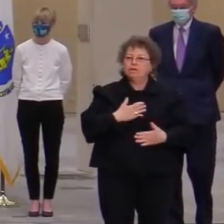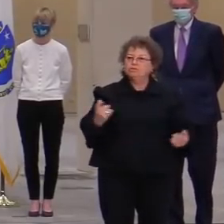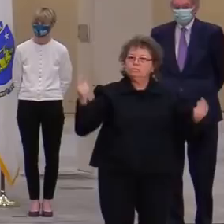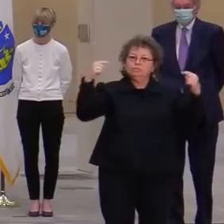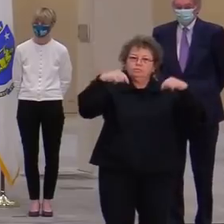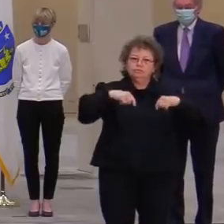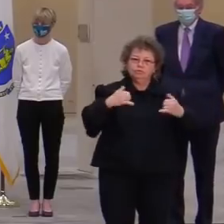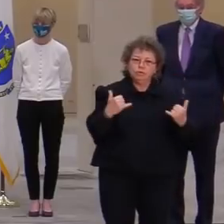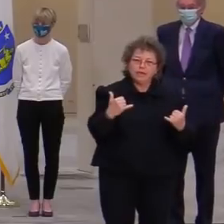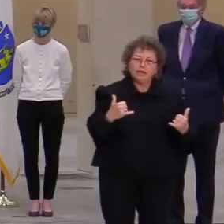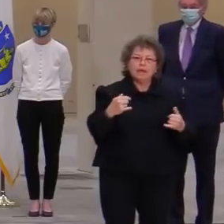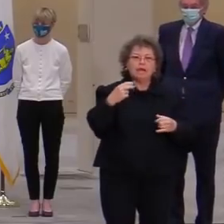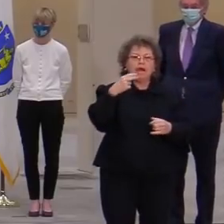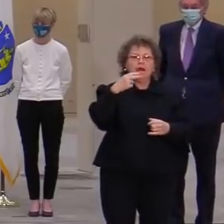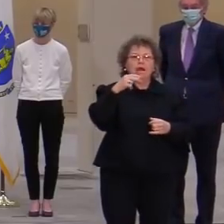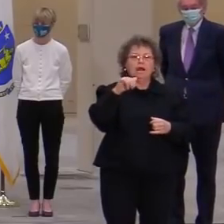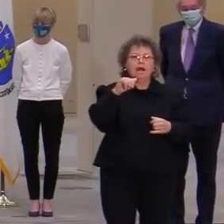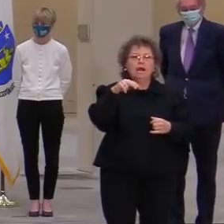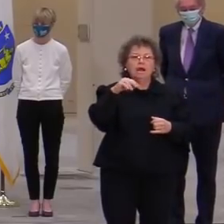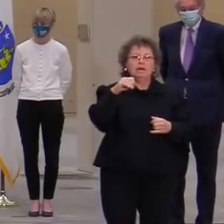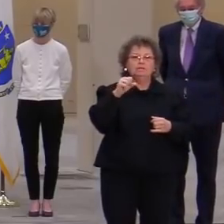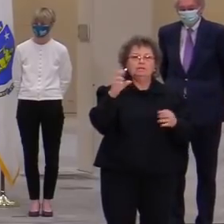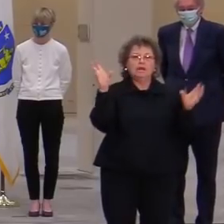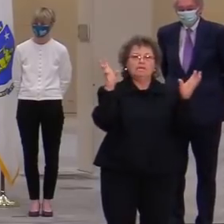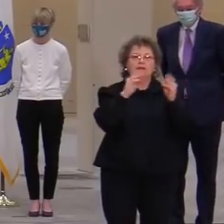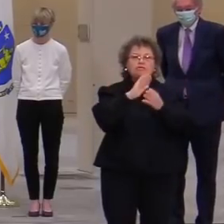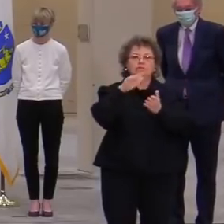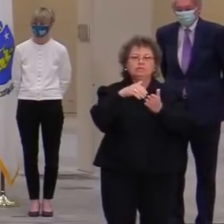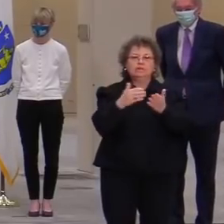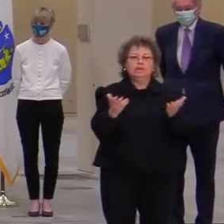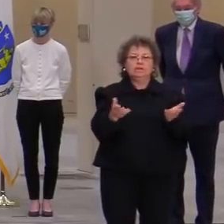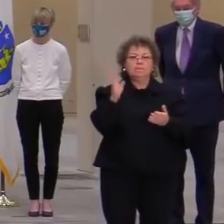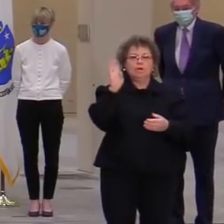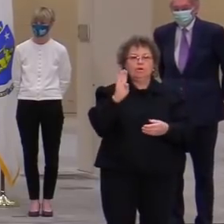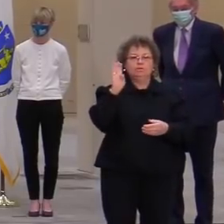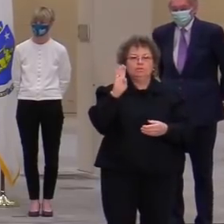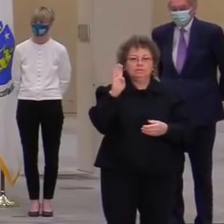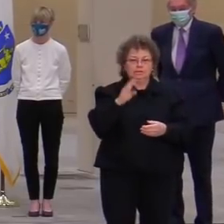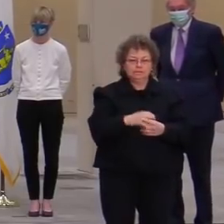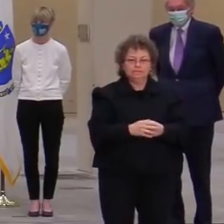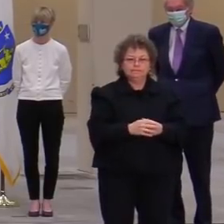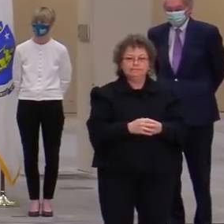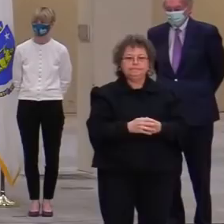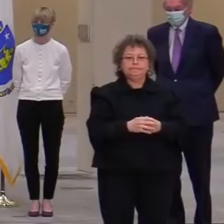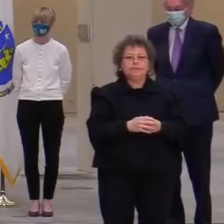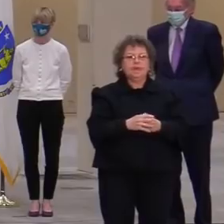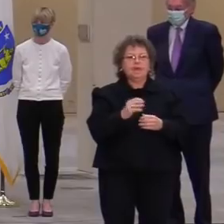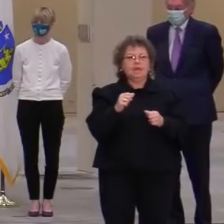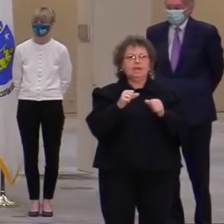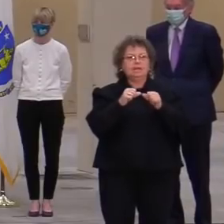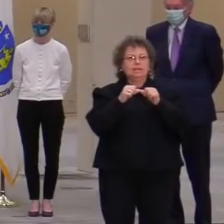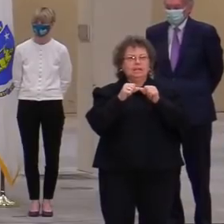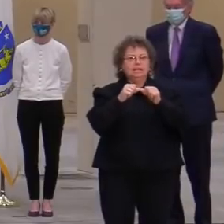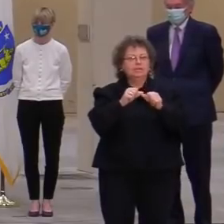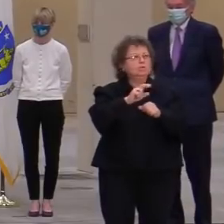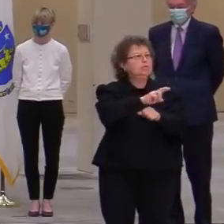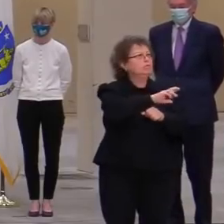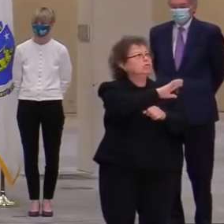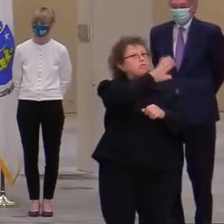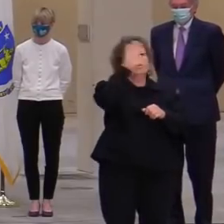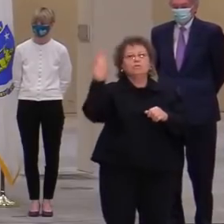at the Heinz Convention Center in Boston today to continue the nation's work in